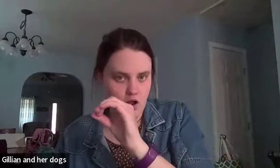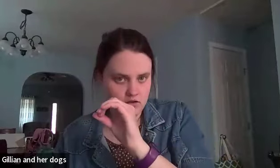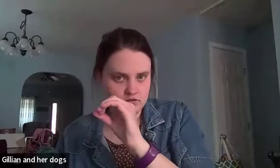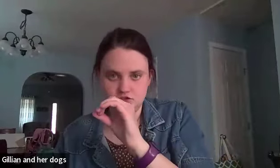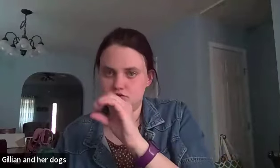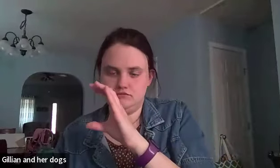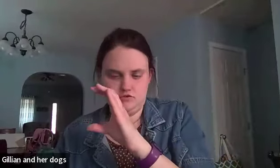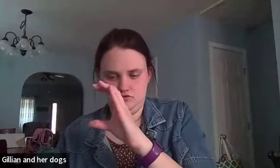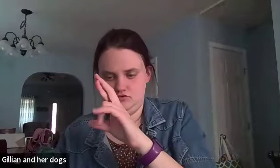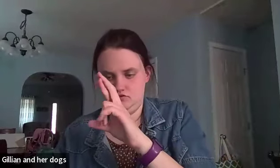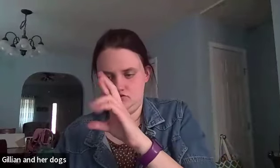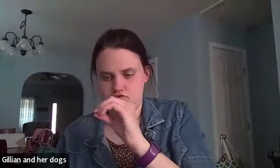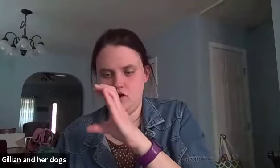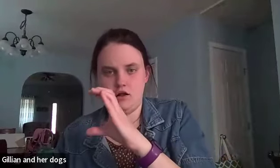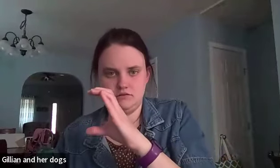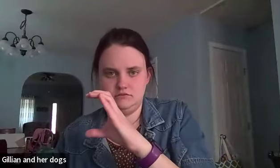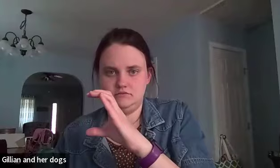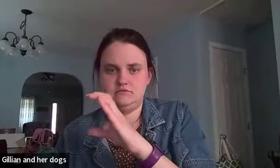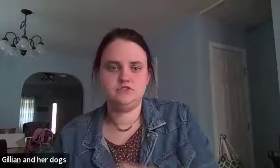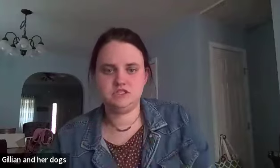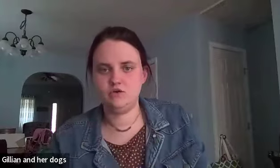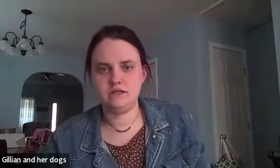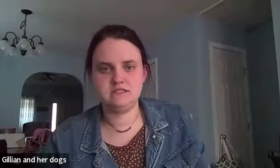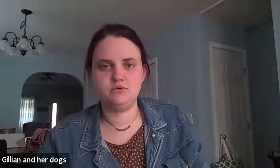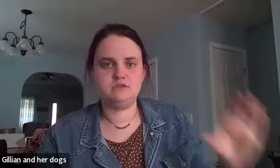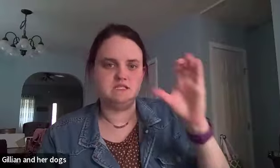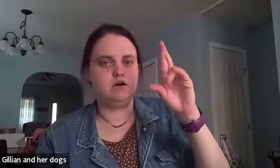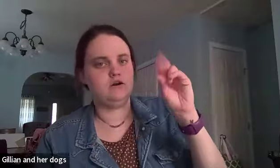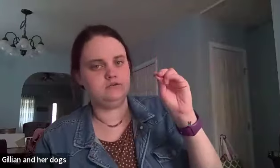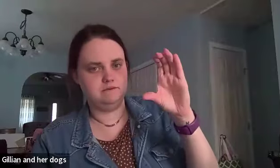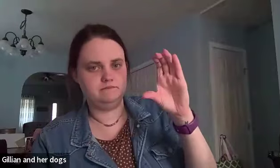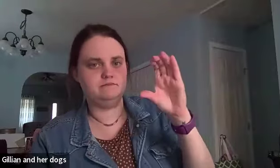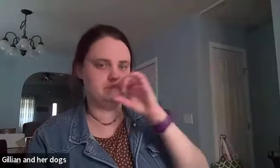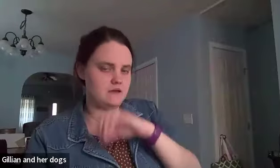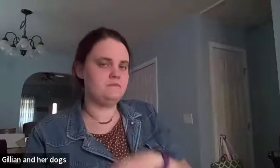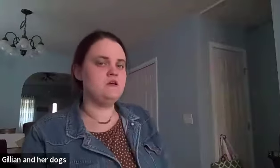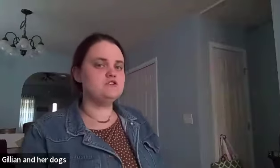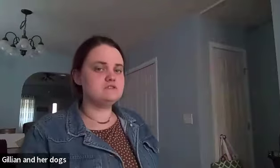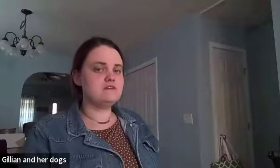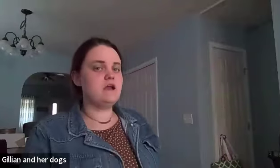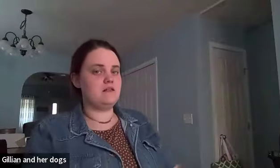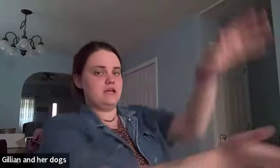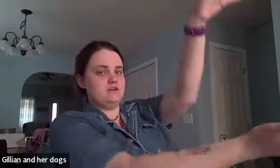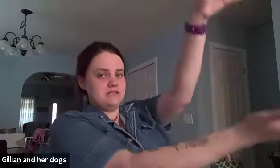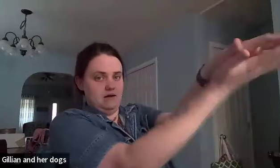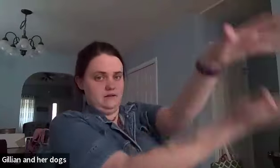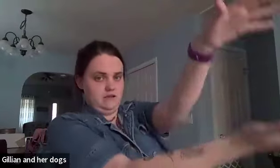croc, croc. Just a quick, simple CROC. Okay. So the sign for alligator is